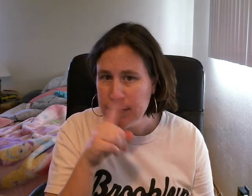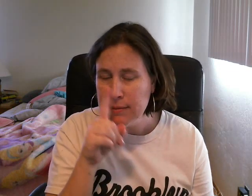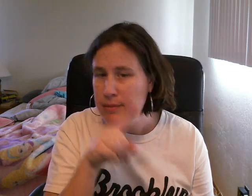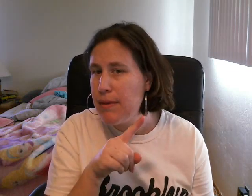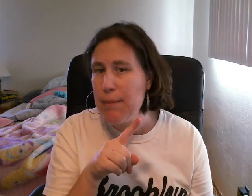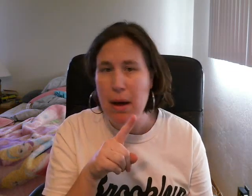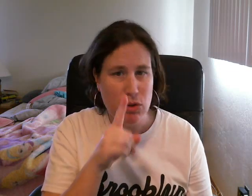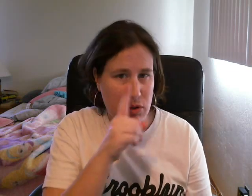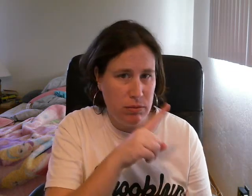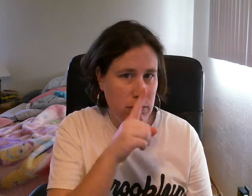Mouse.